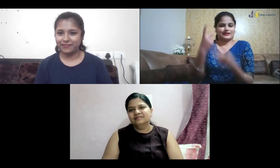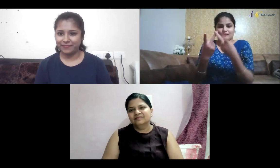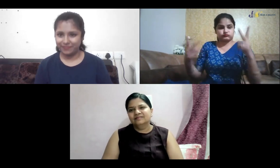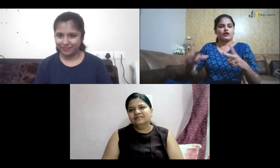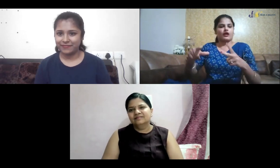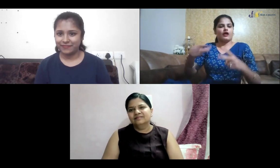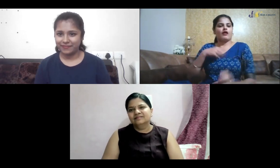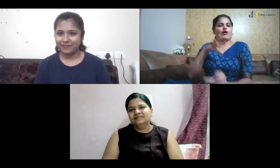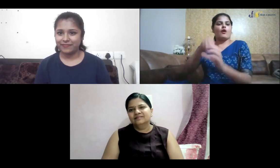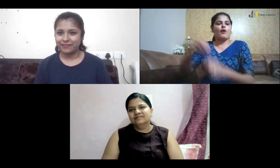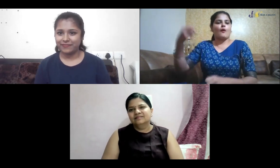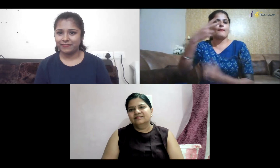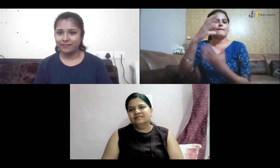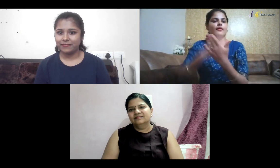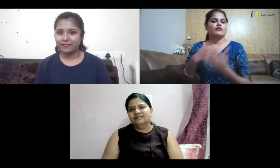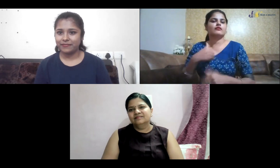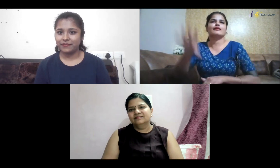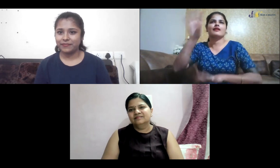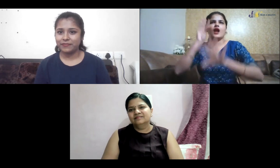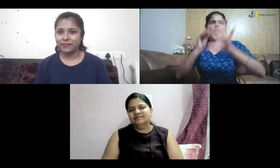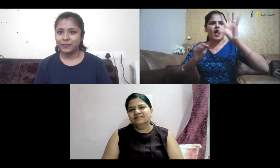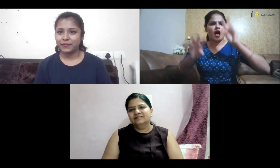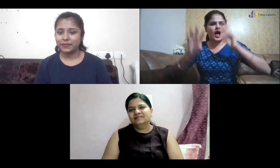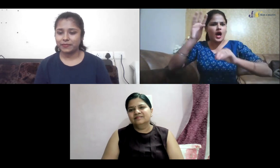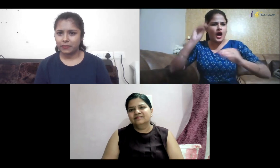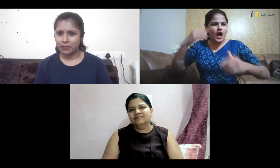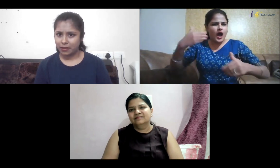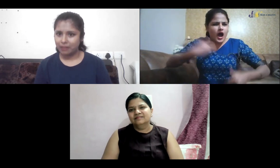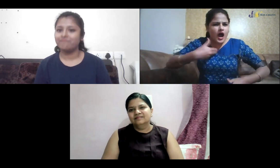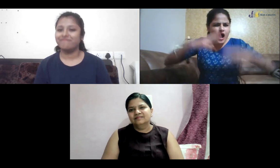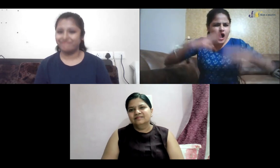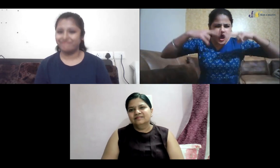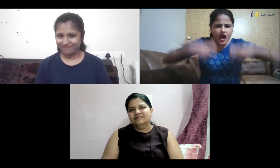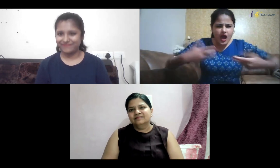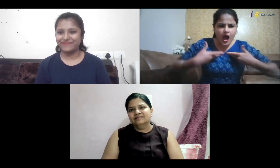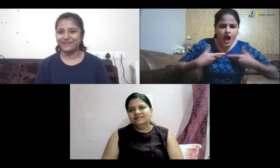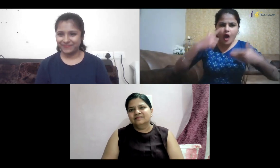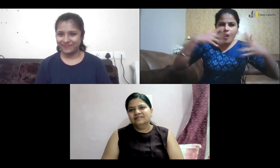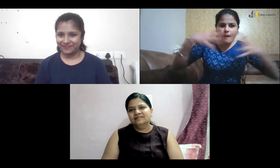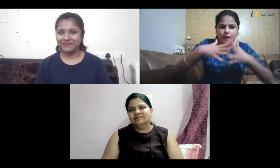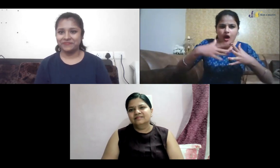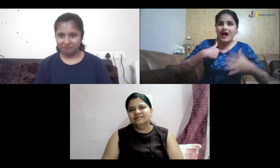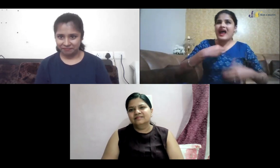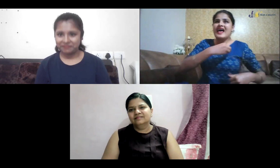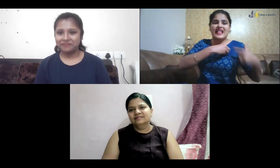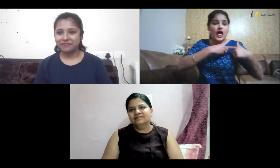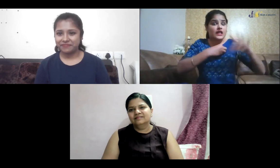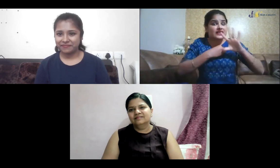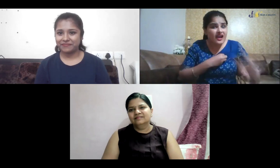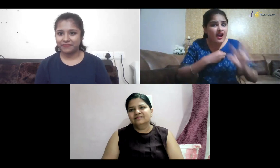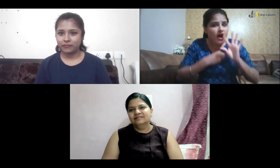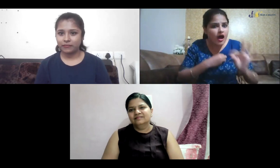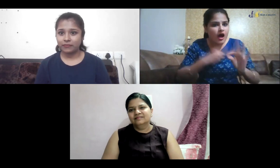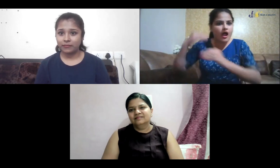about the women empowerment, then I learned I joined the course, and I learned from the